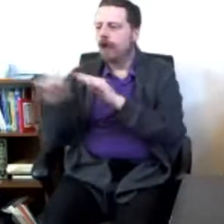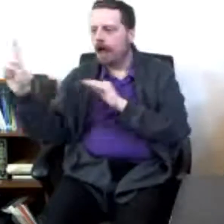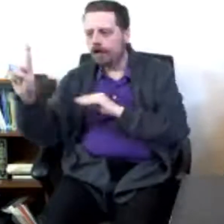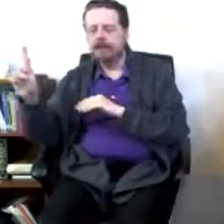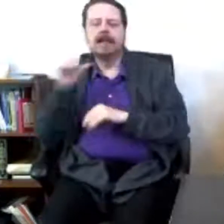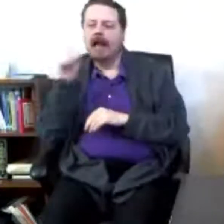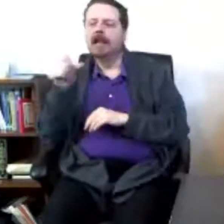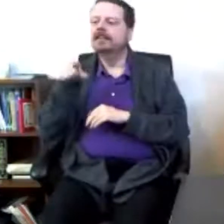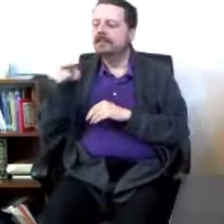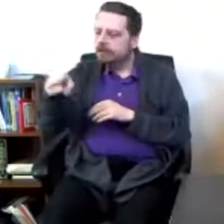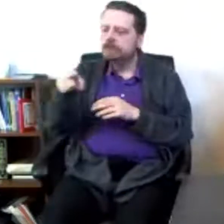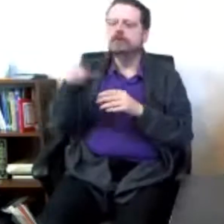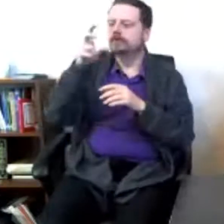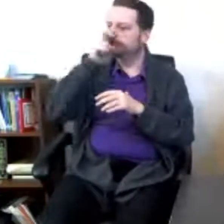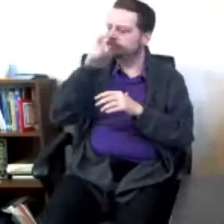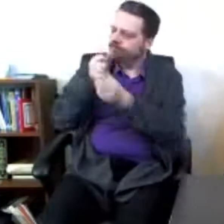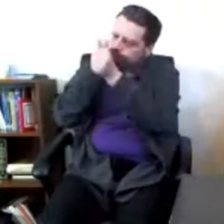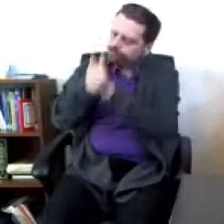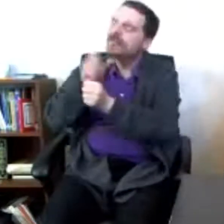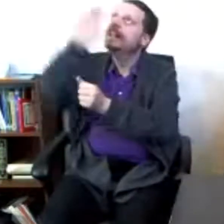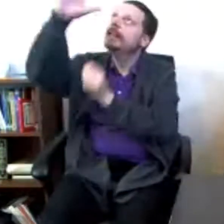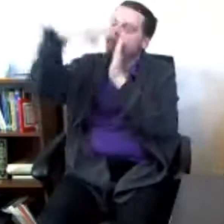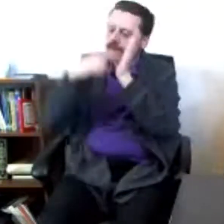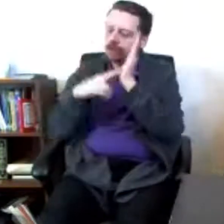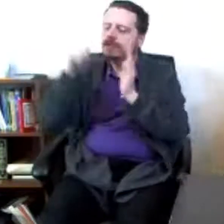you on the path.